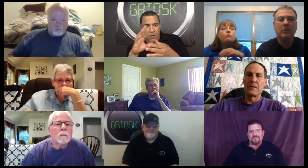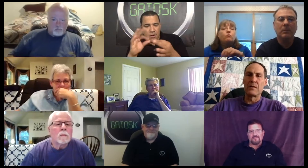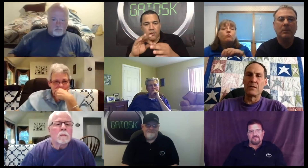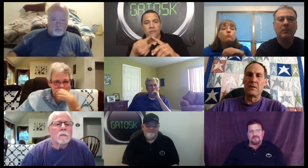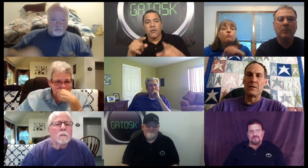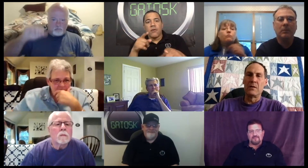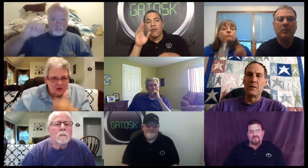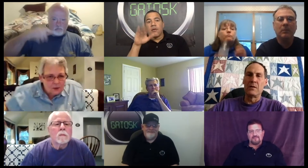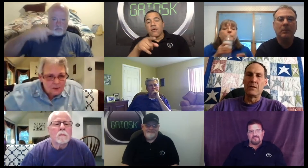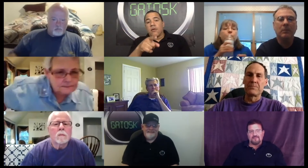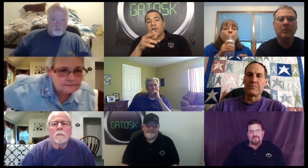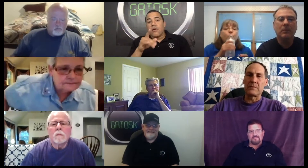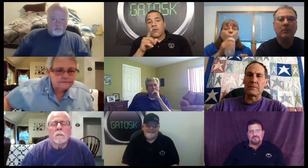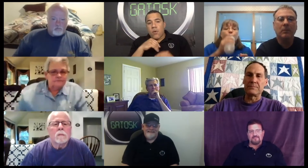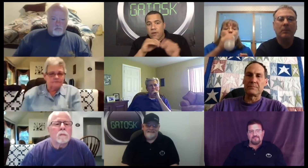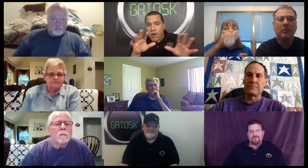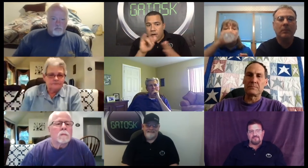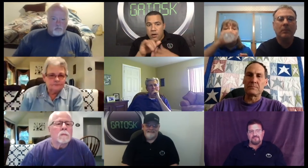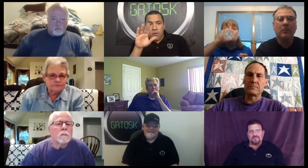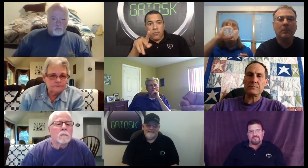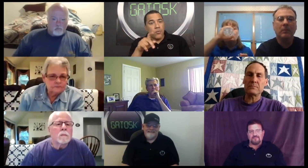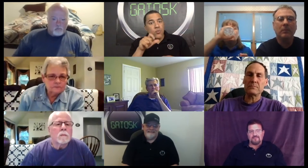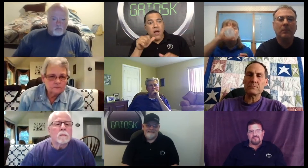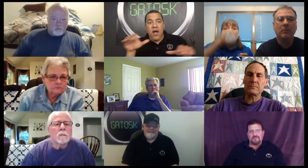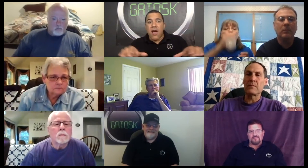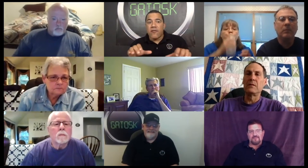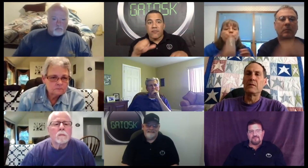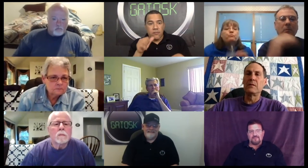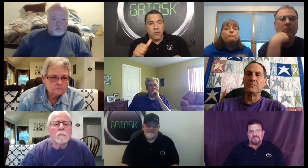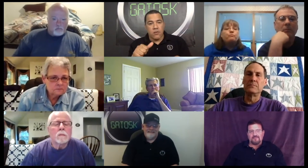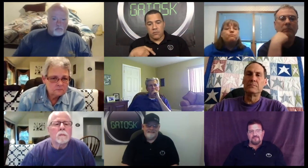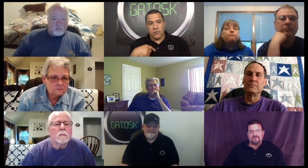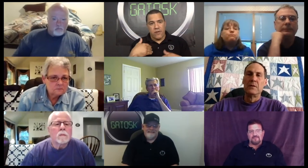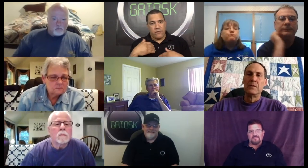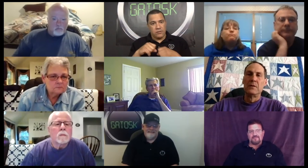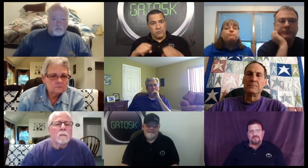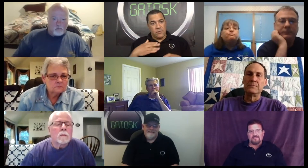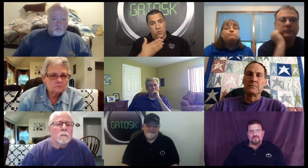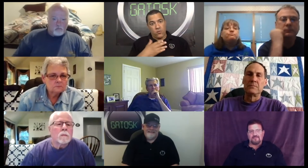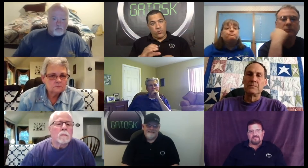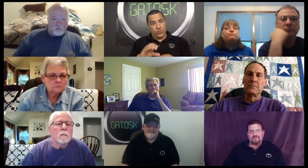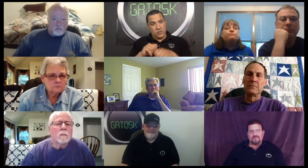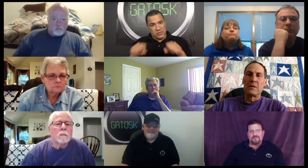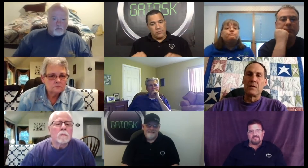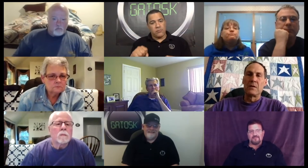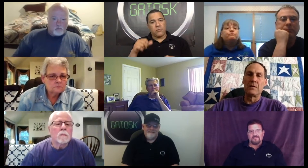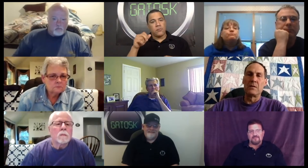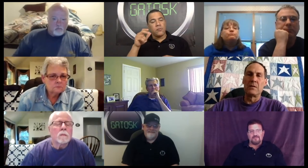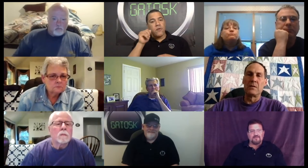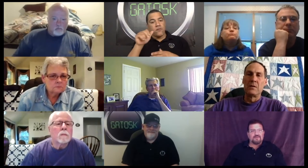That Michael wanted to comment. Wanted to clarify that people that are not active, we have a computer system in